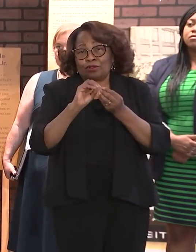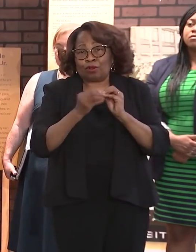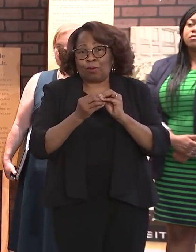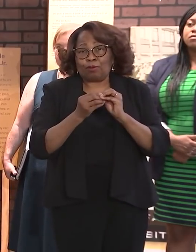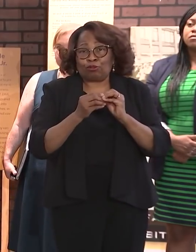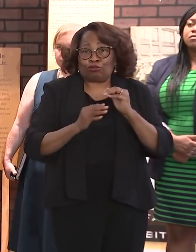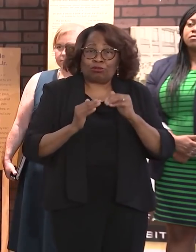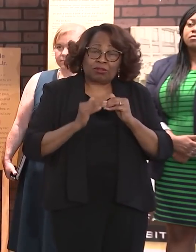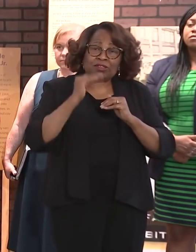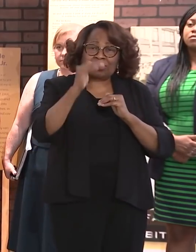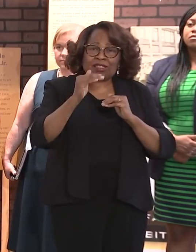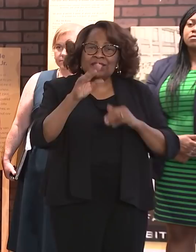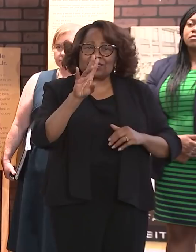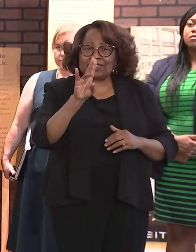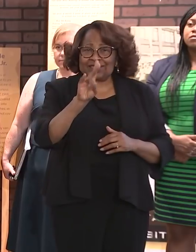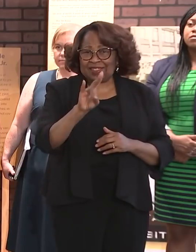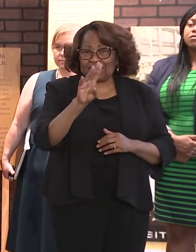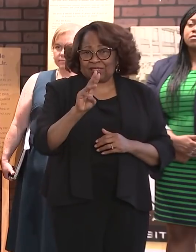by 76%.